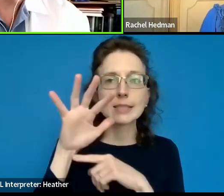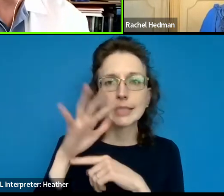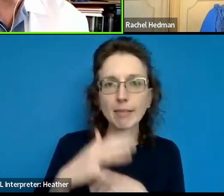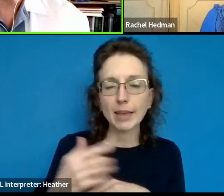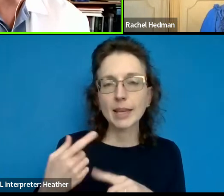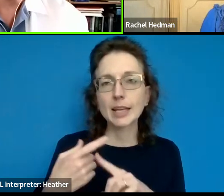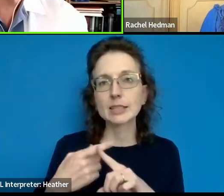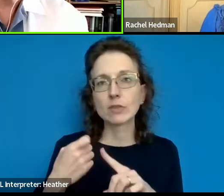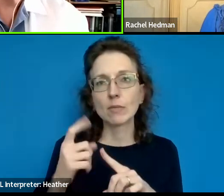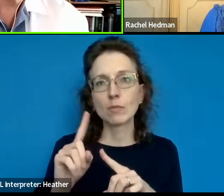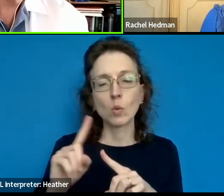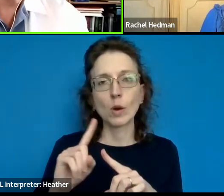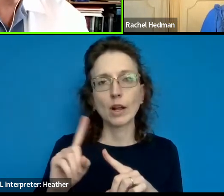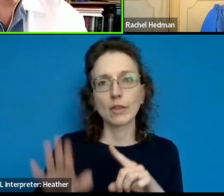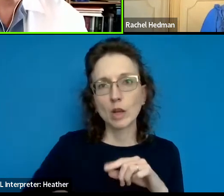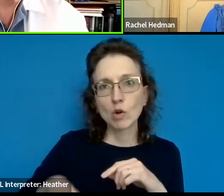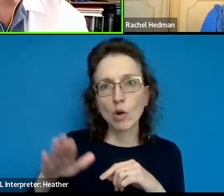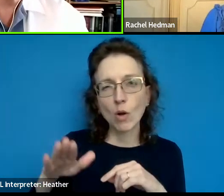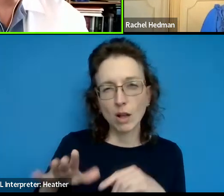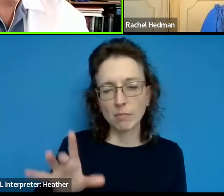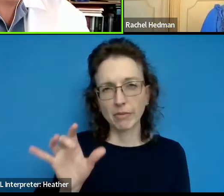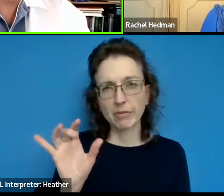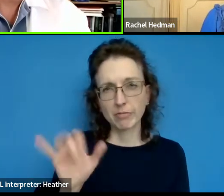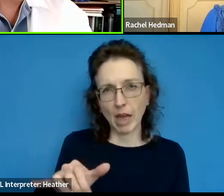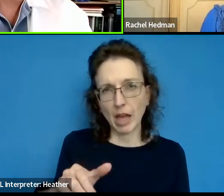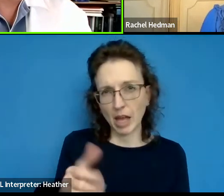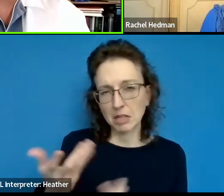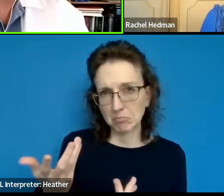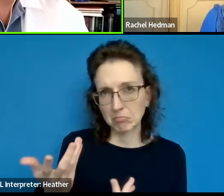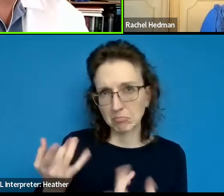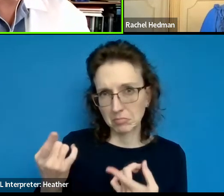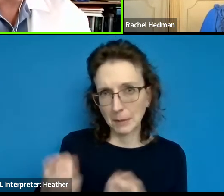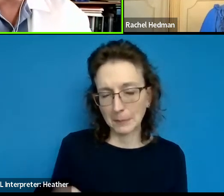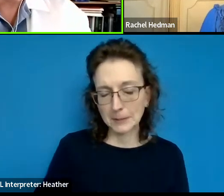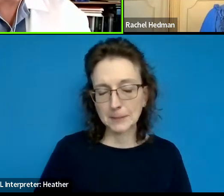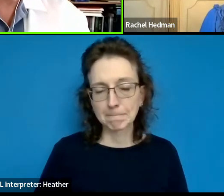village and so forth. So that's one thing that people do.